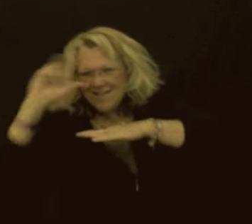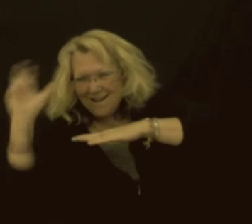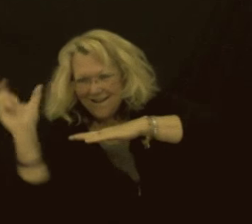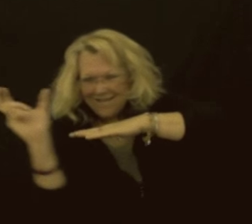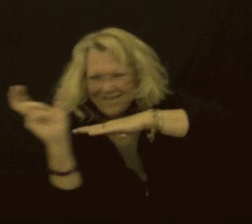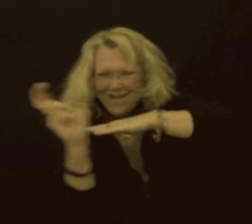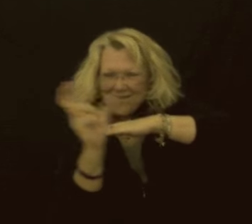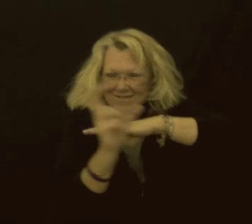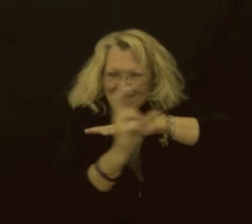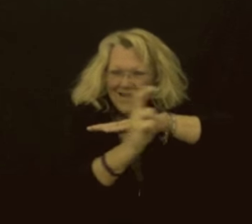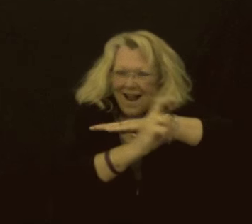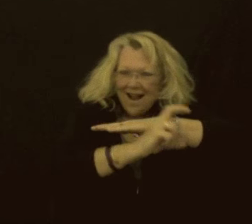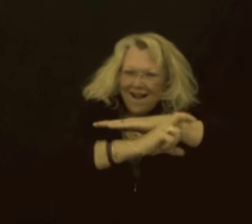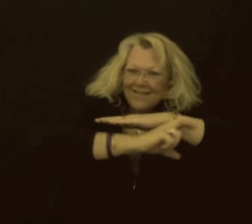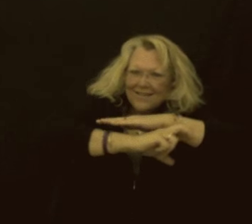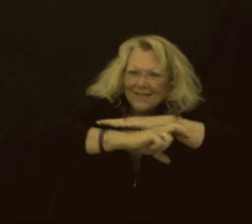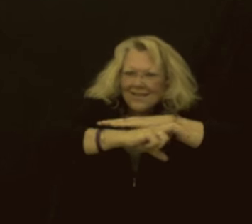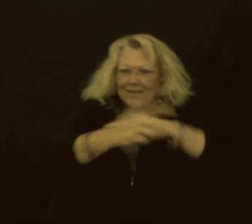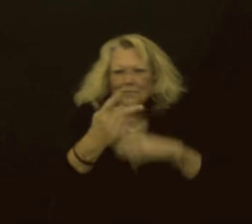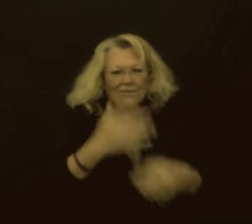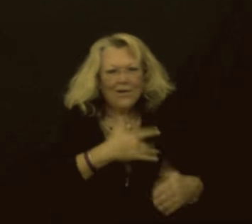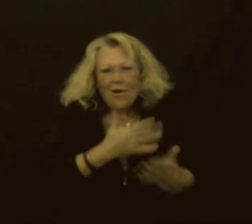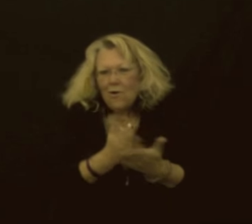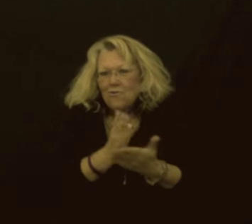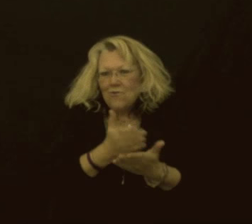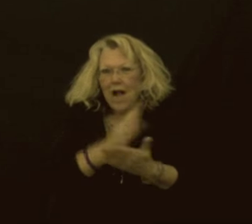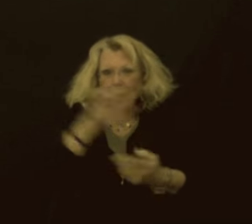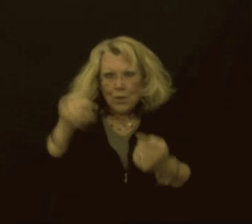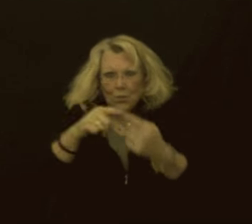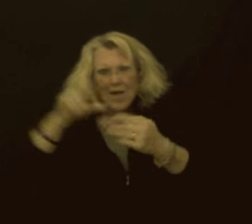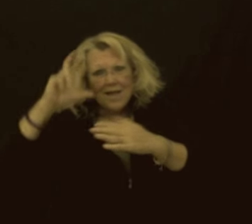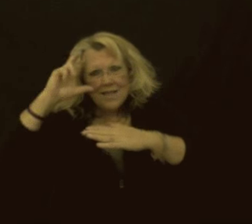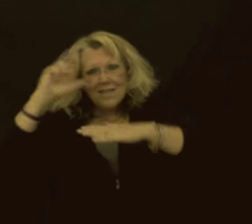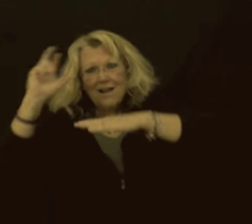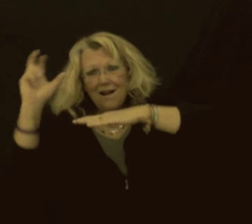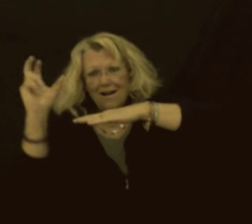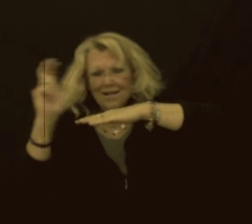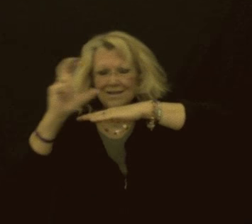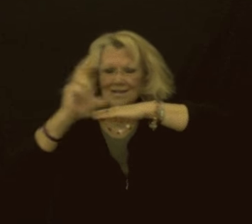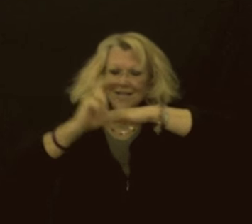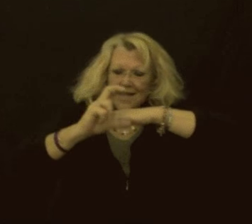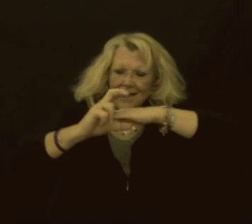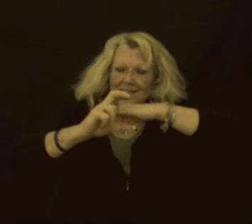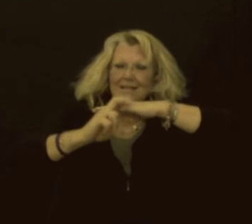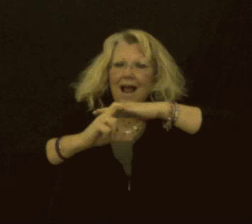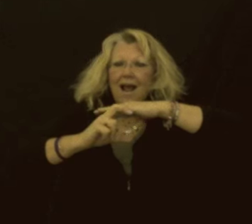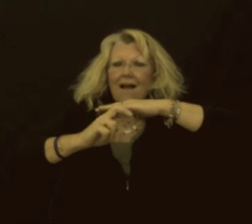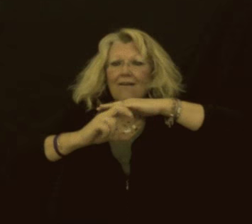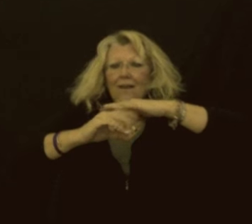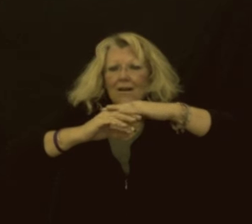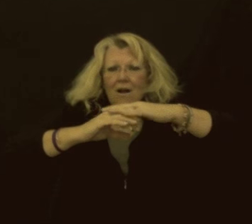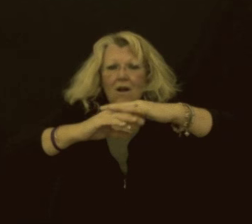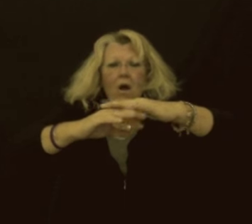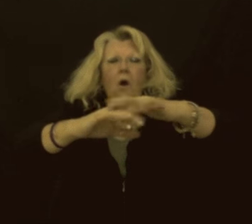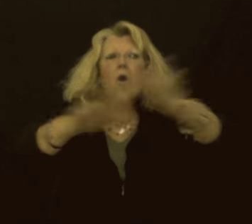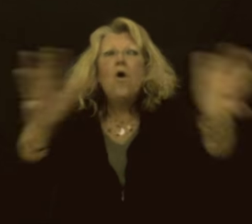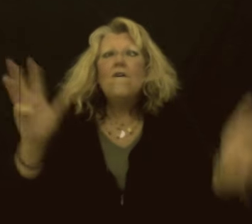sun goes down, we feel alright. When the sun sinks down over